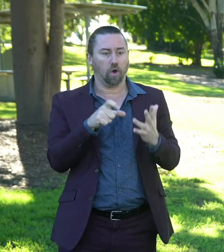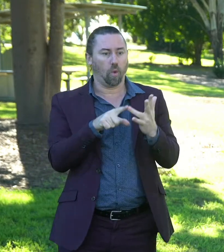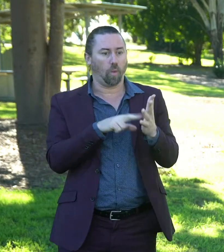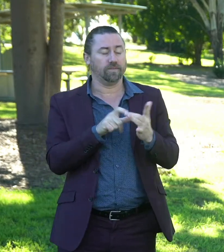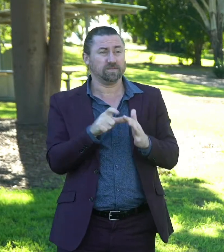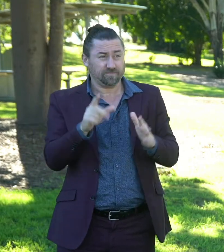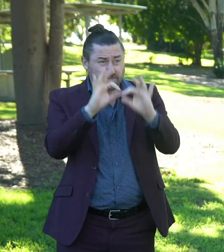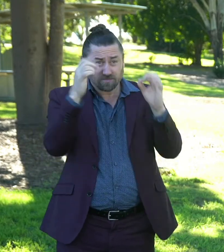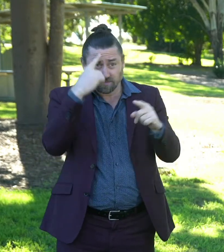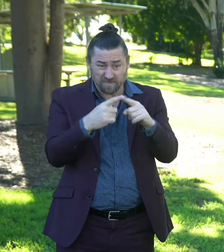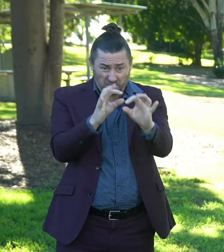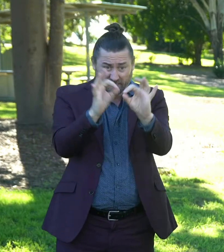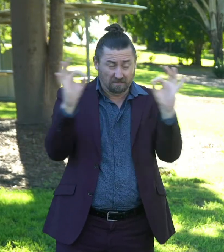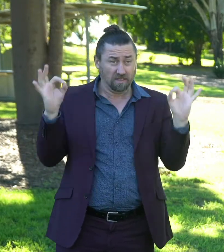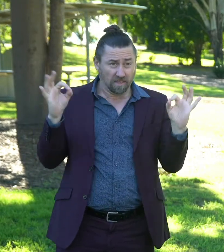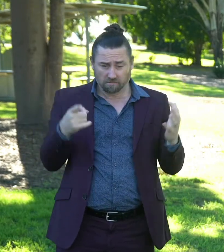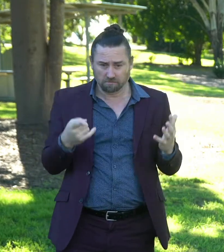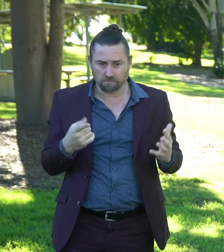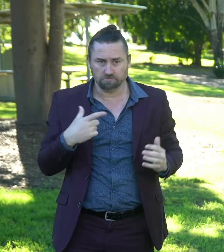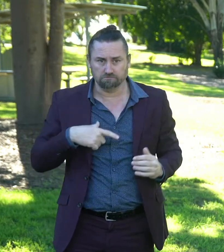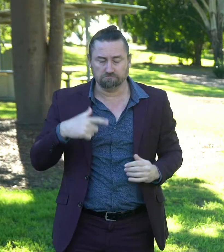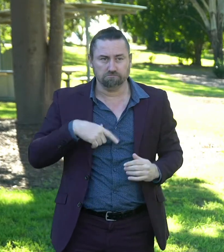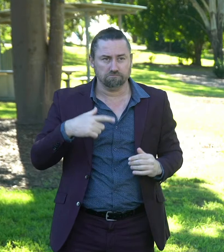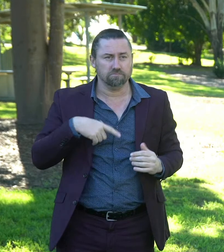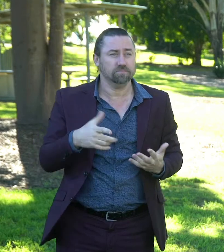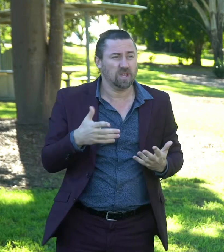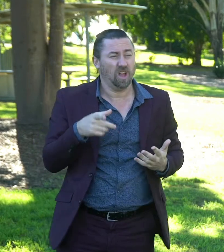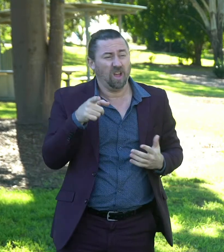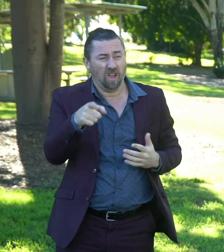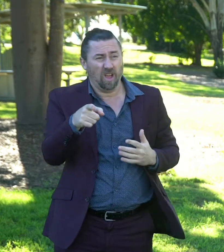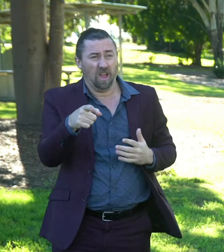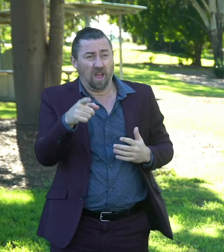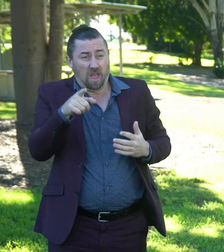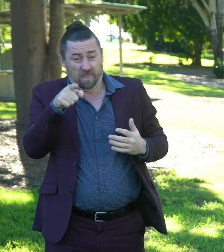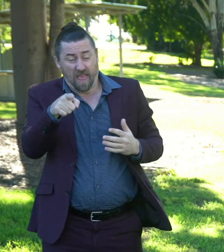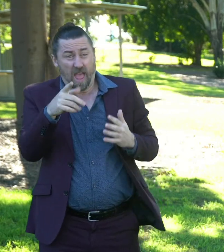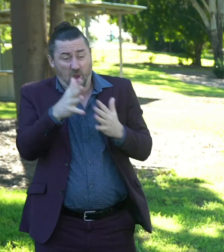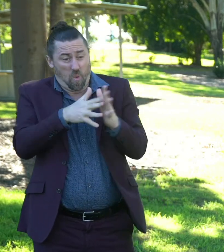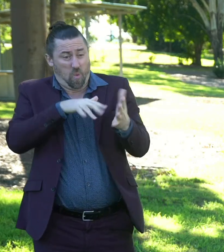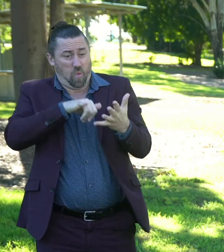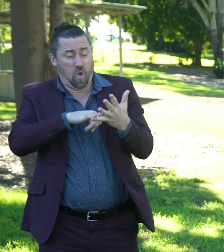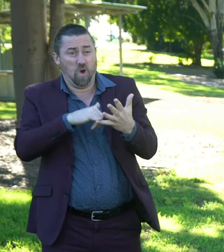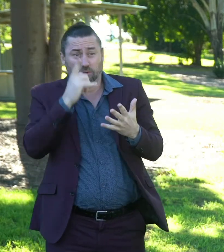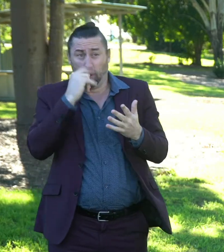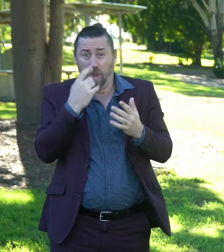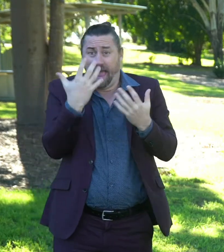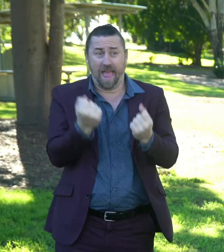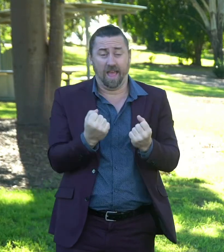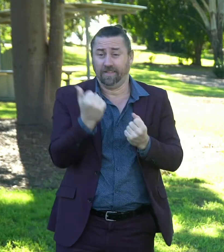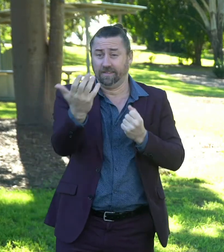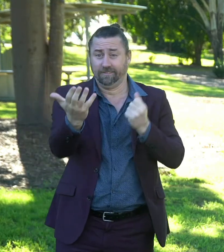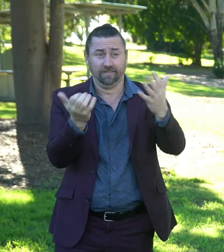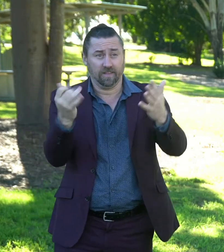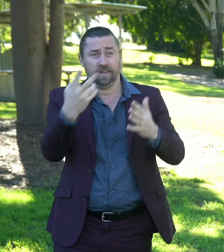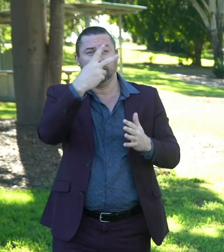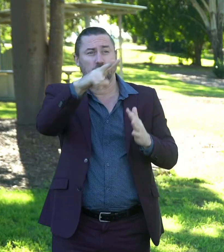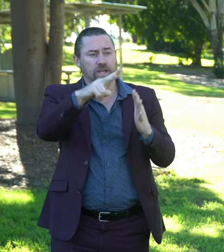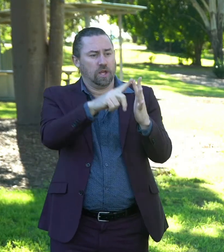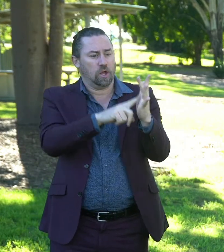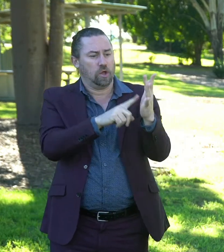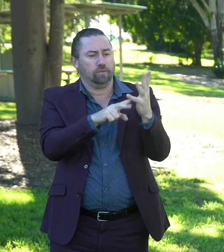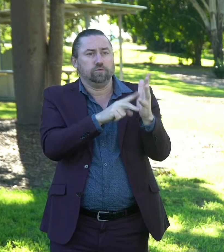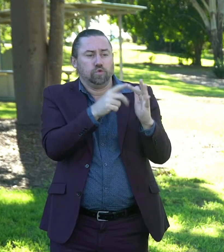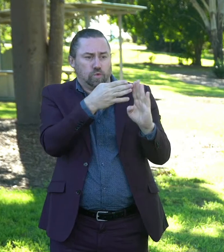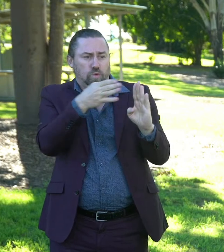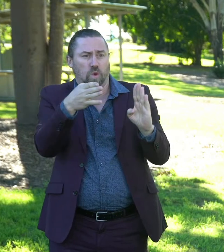any symptoms, so we are going to deem them as infectious in the community from the 20th of June. And they've been to